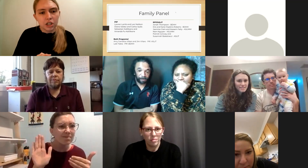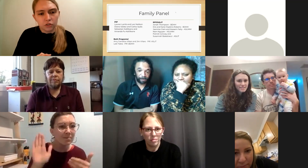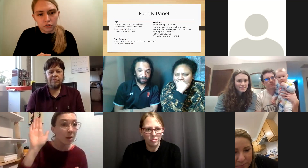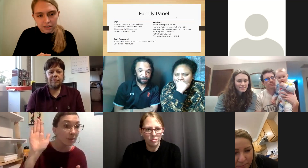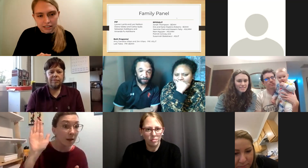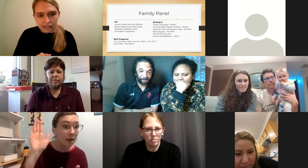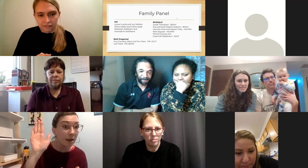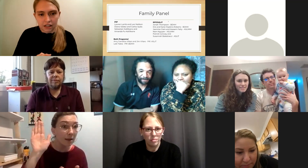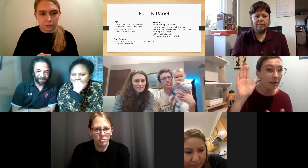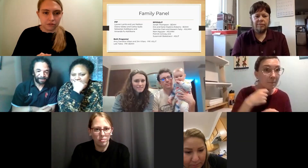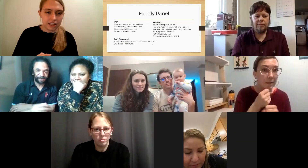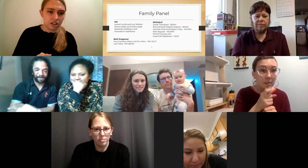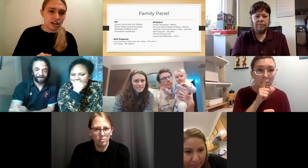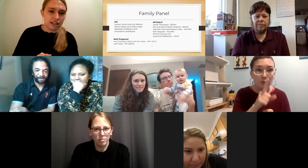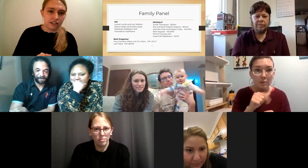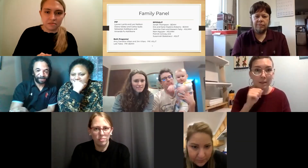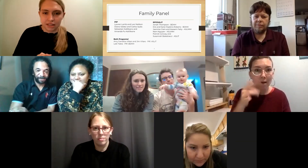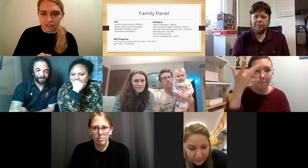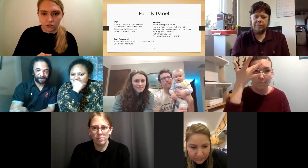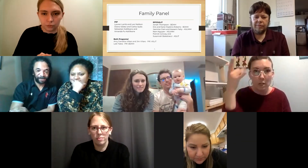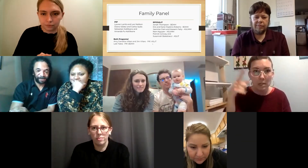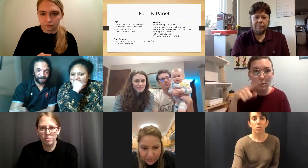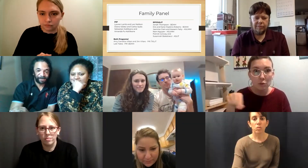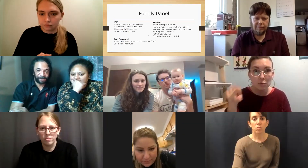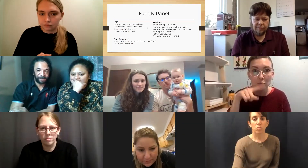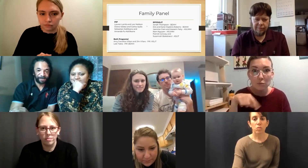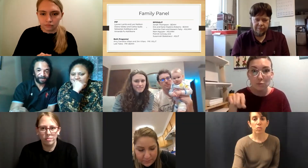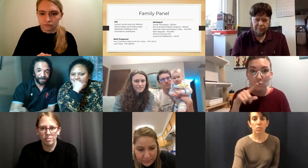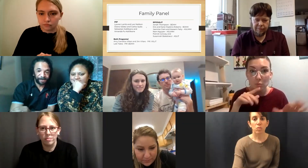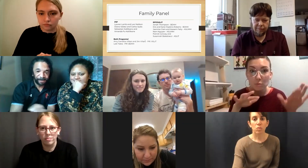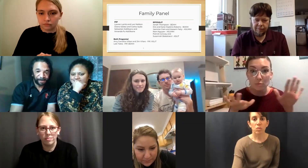Let me know if we missed any family. Raise your hand if we missed you.